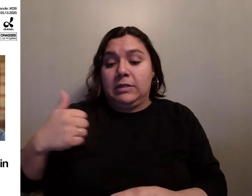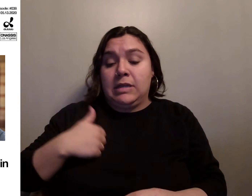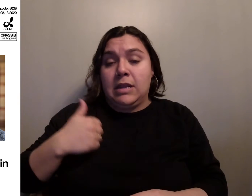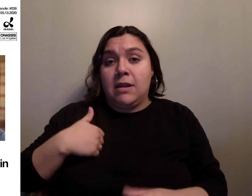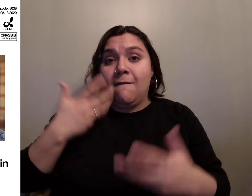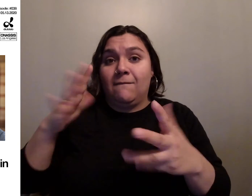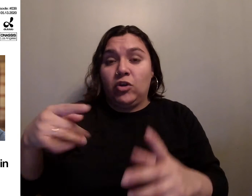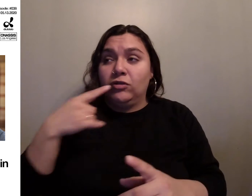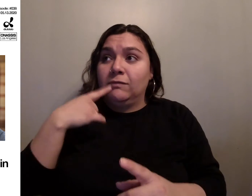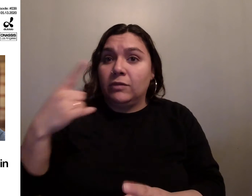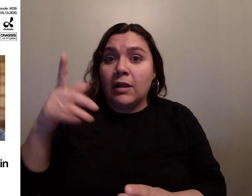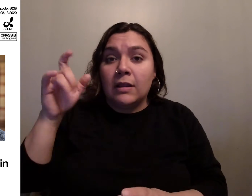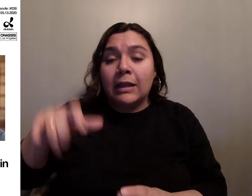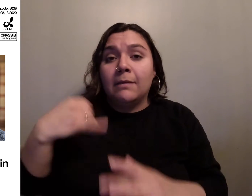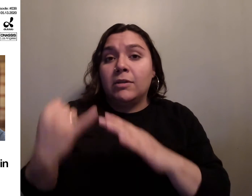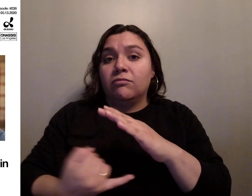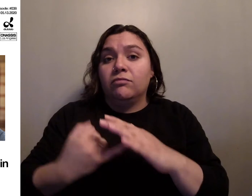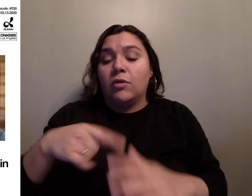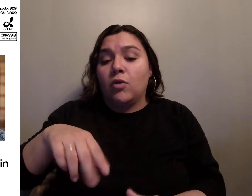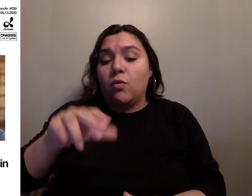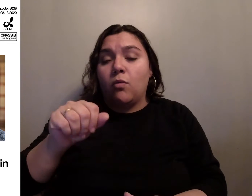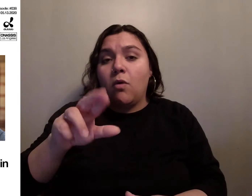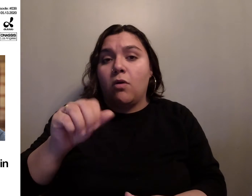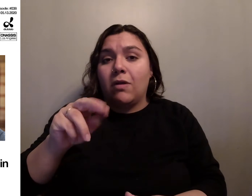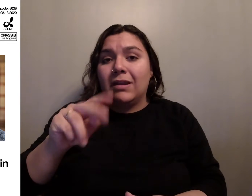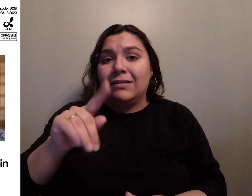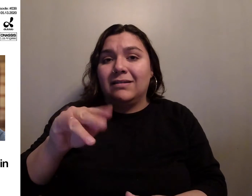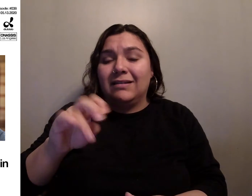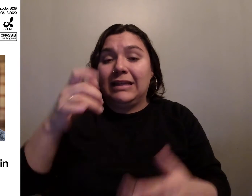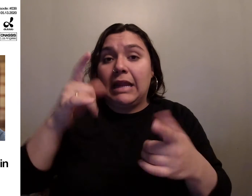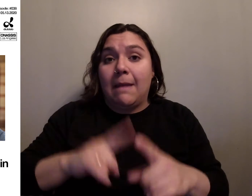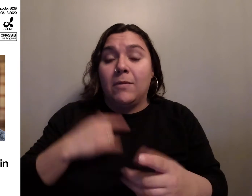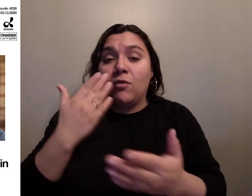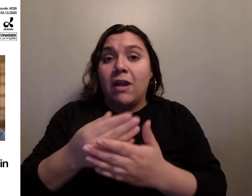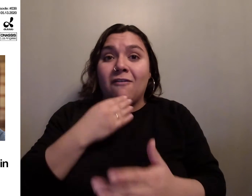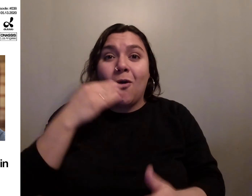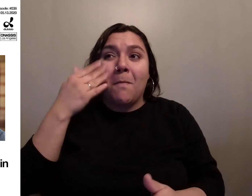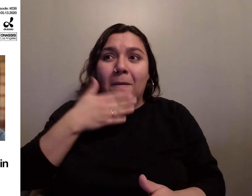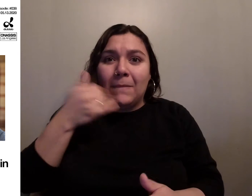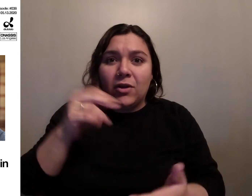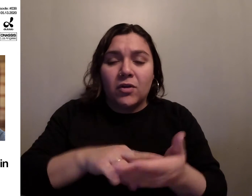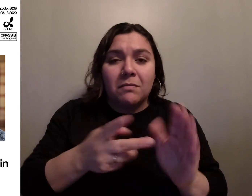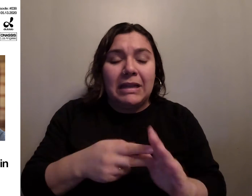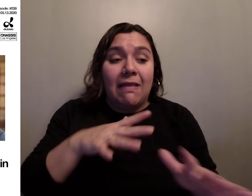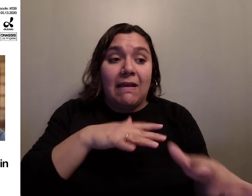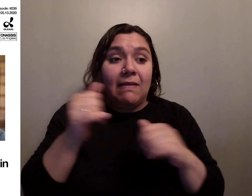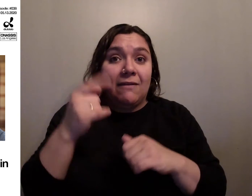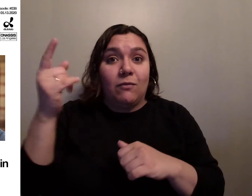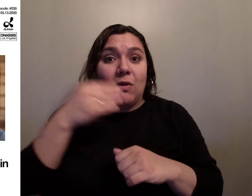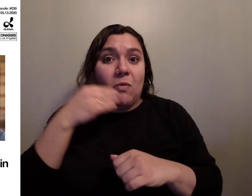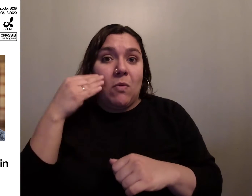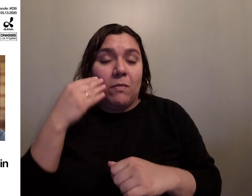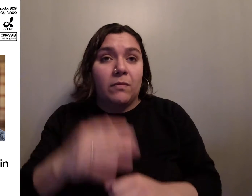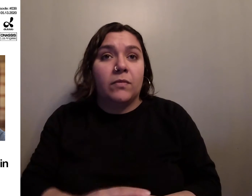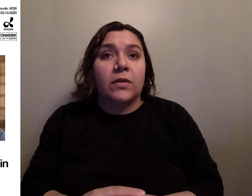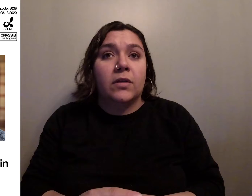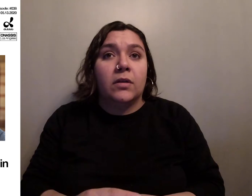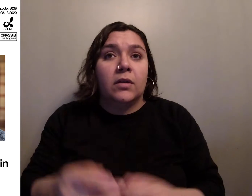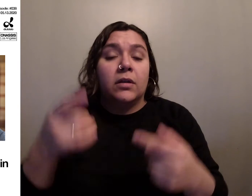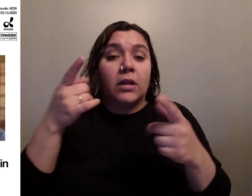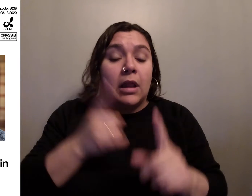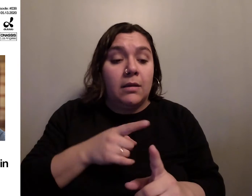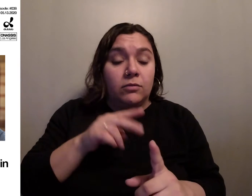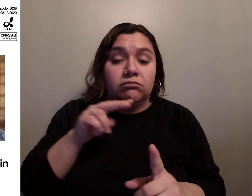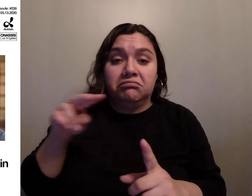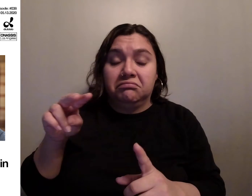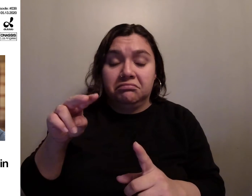Parole from Canada, they were notified that they would be put in quarantine, and the sooner they came home, the better. So they turned